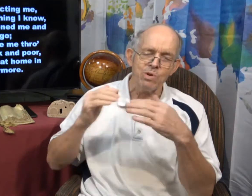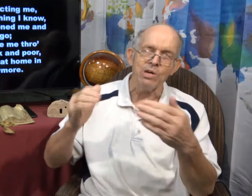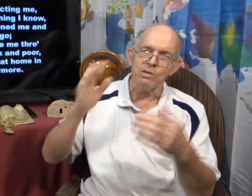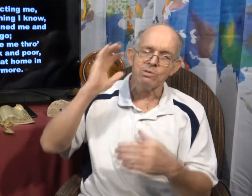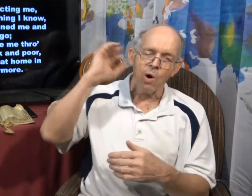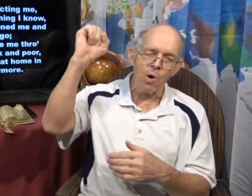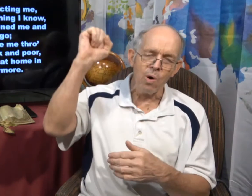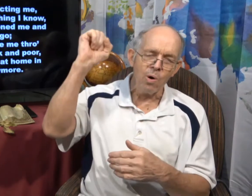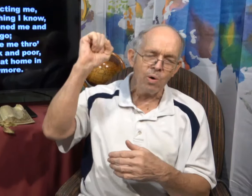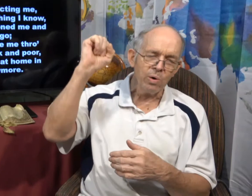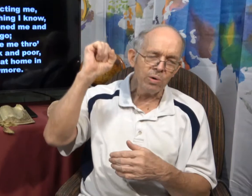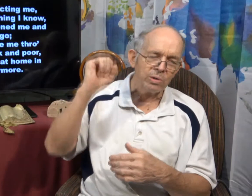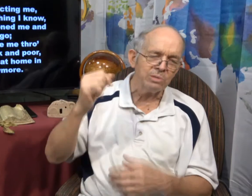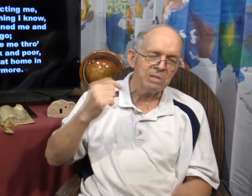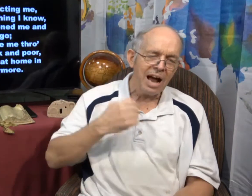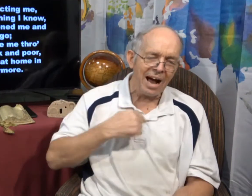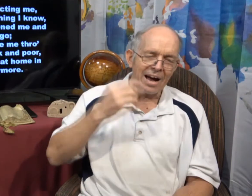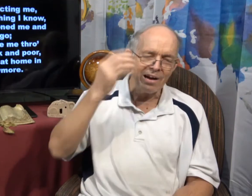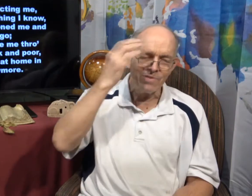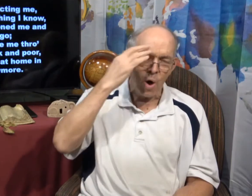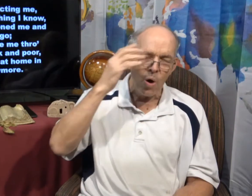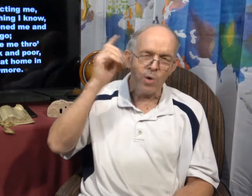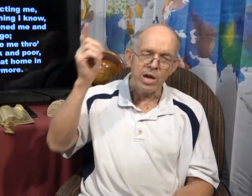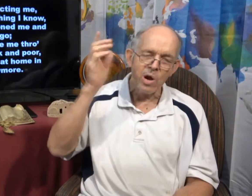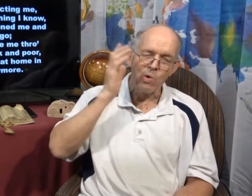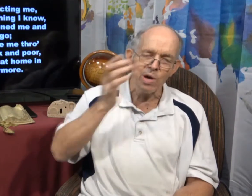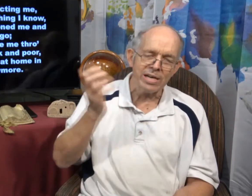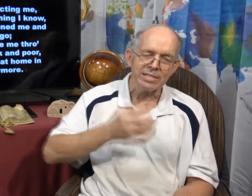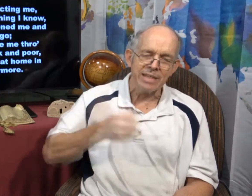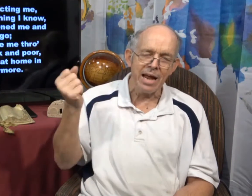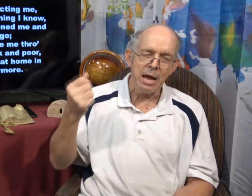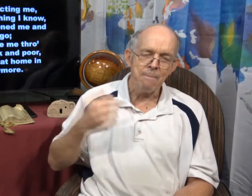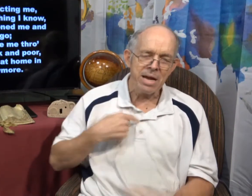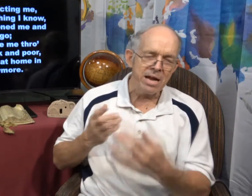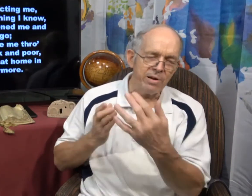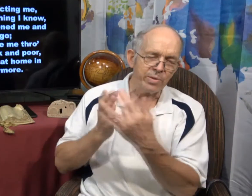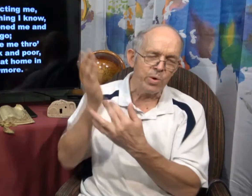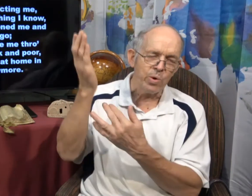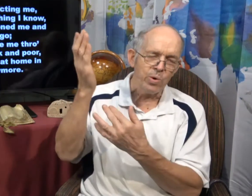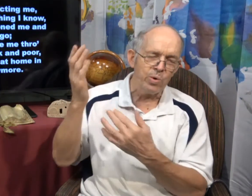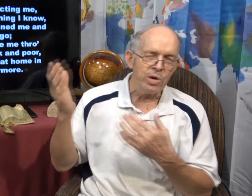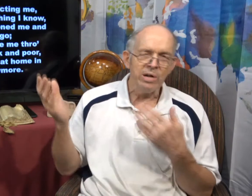are gone. I know you will take me to the